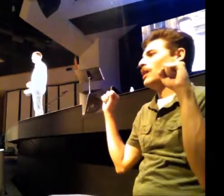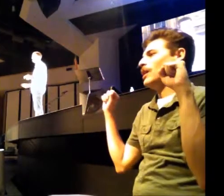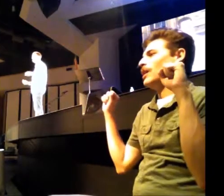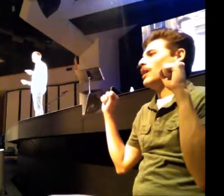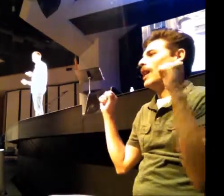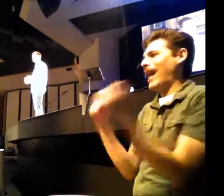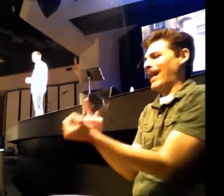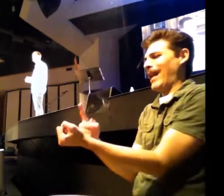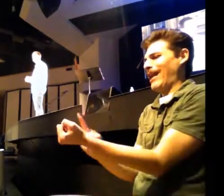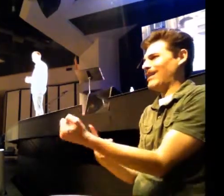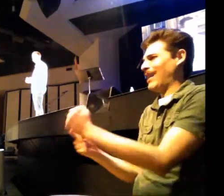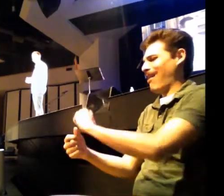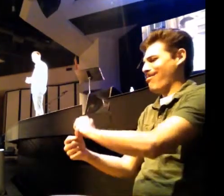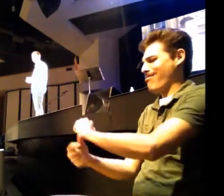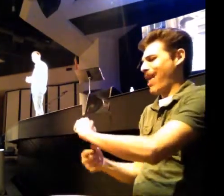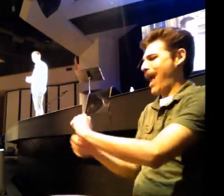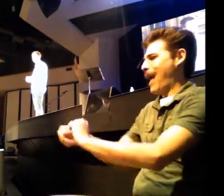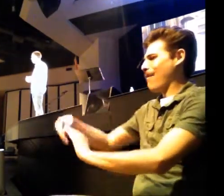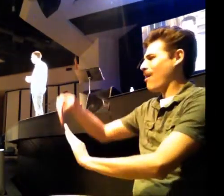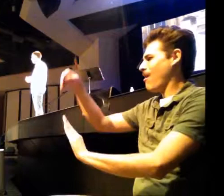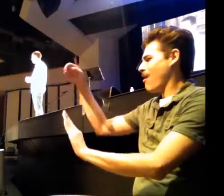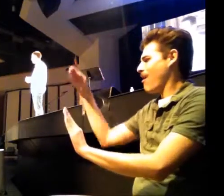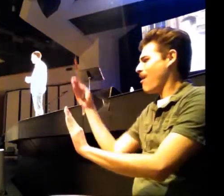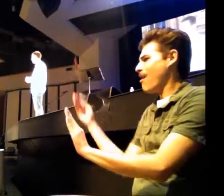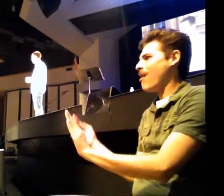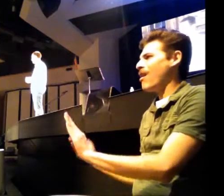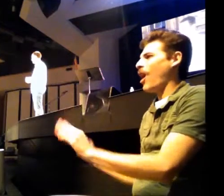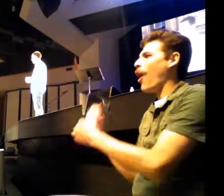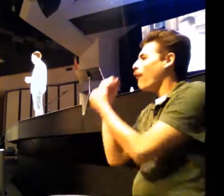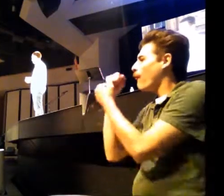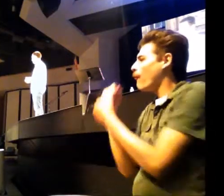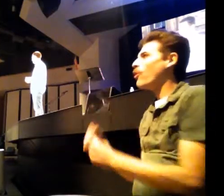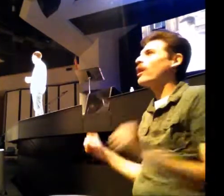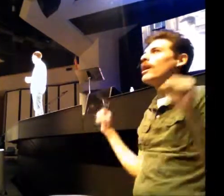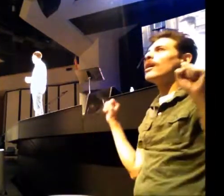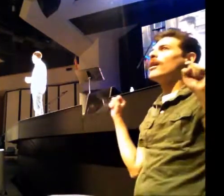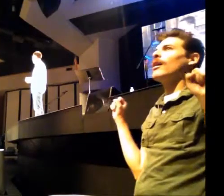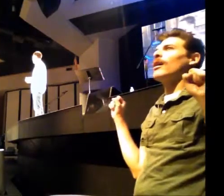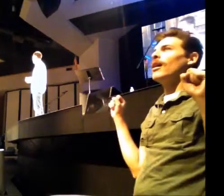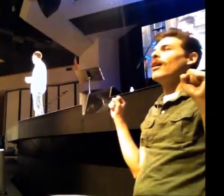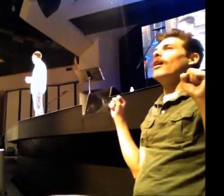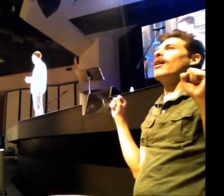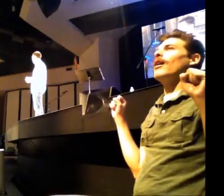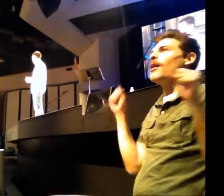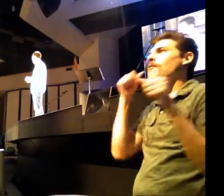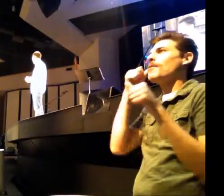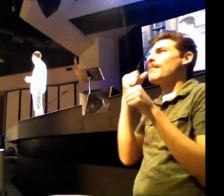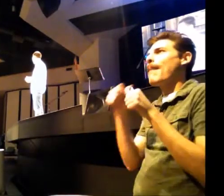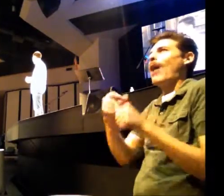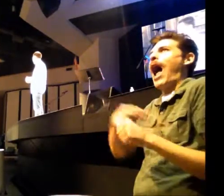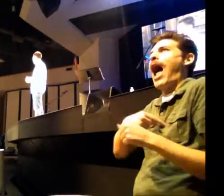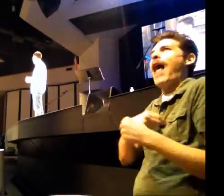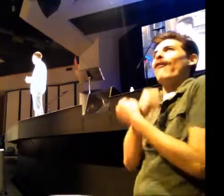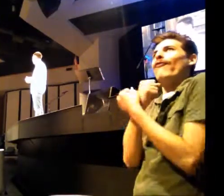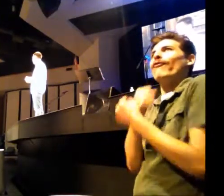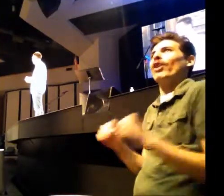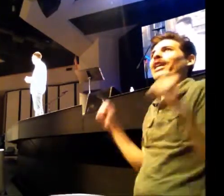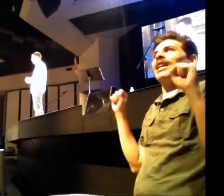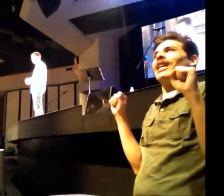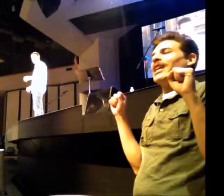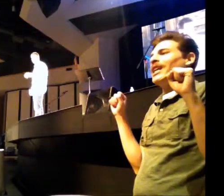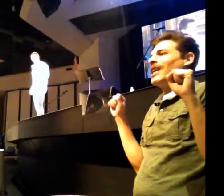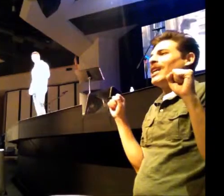in this. And in doing so, they came to discover who they are. They're free men and women. They're not slaves, but